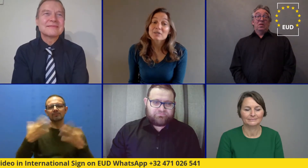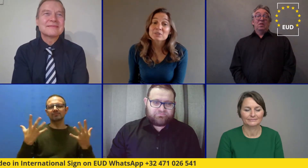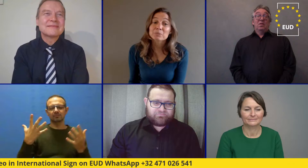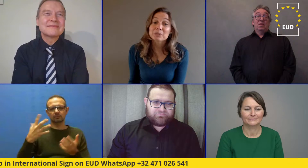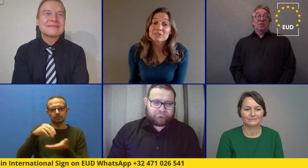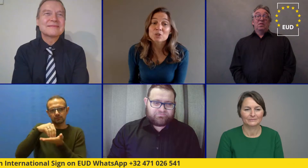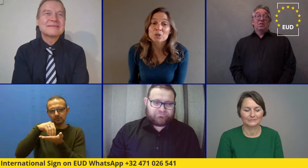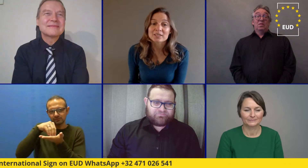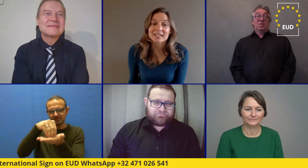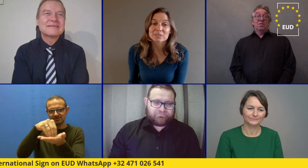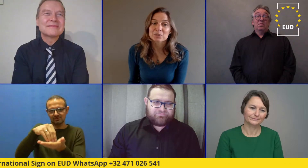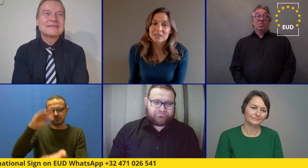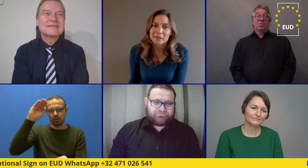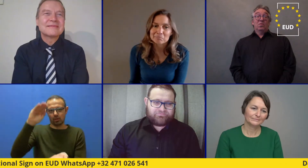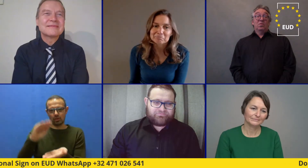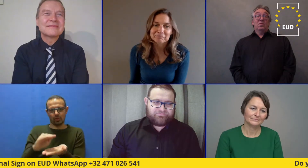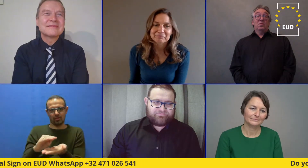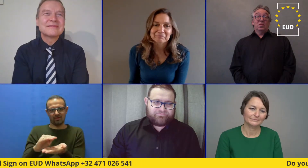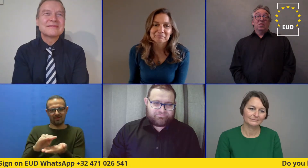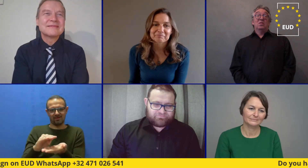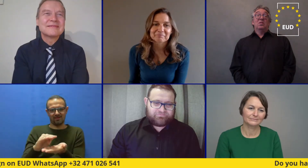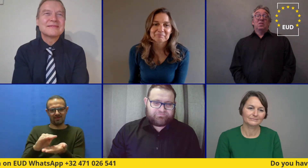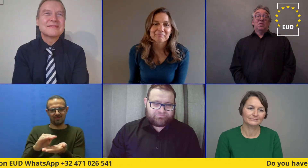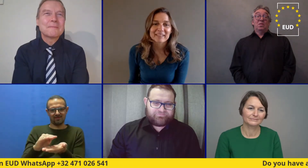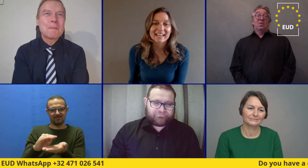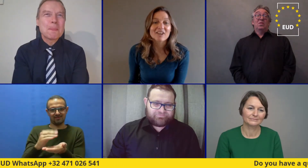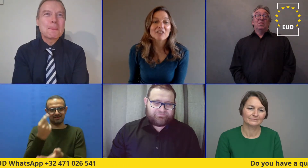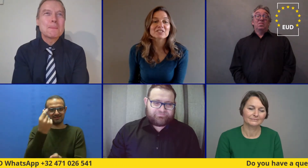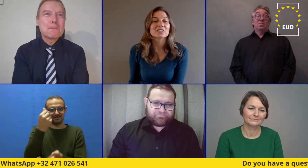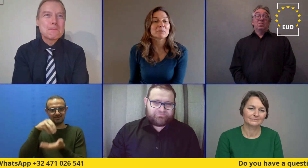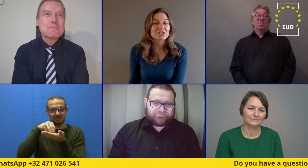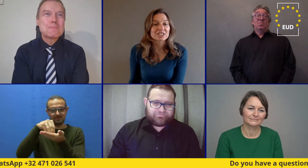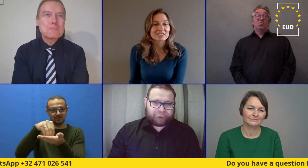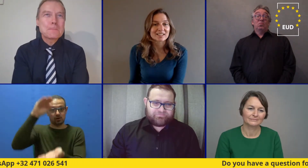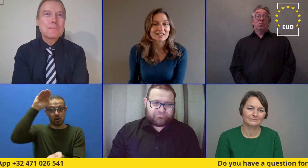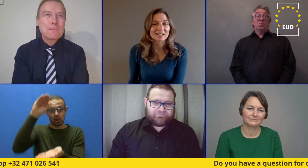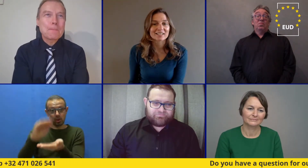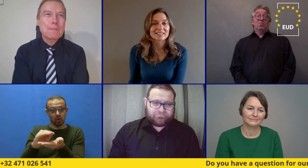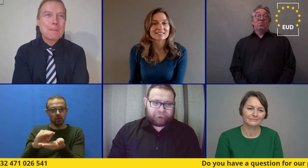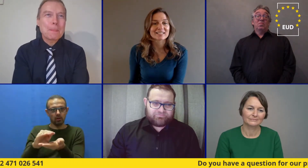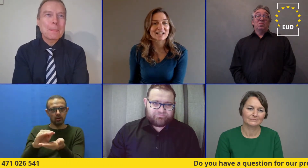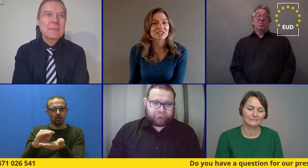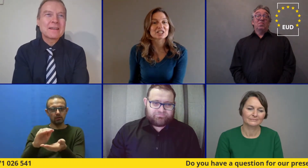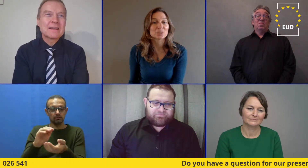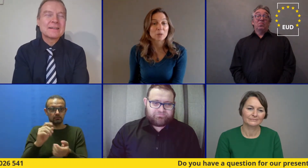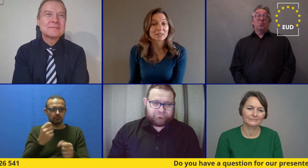However, pre-recorded takes more time. And often the budget is actually quite